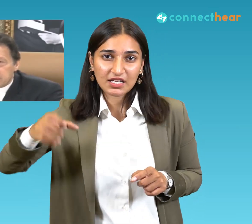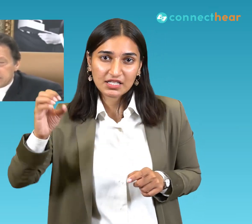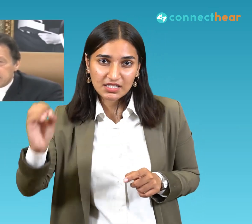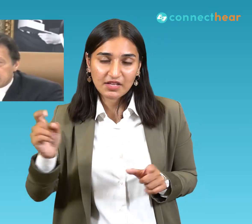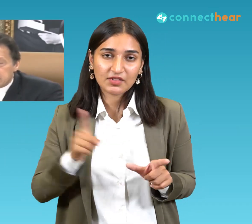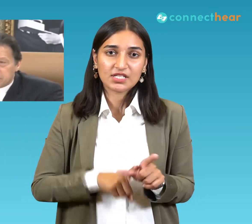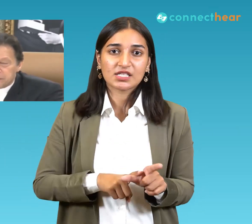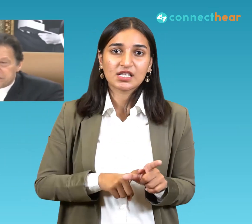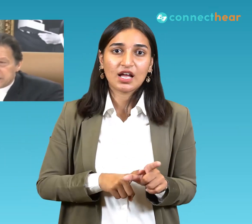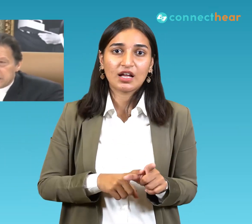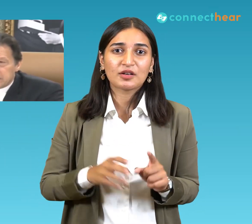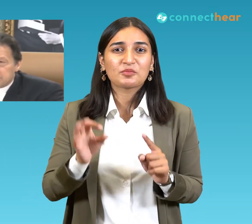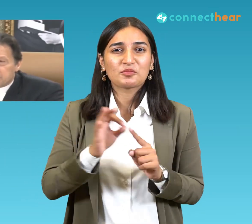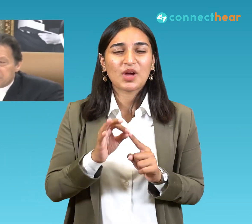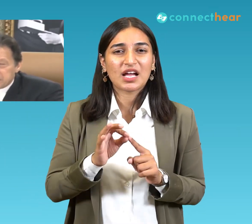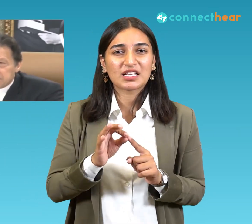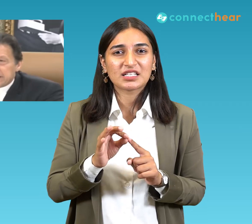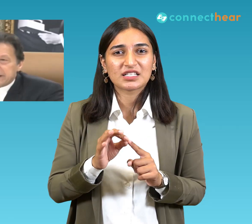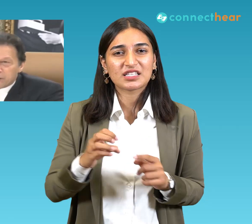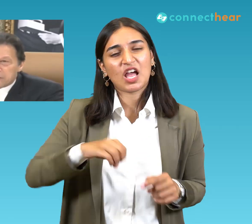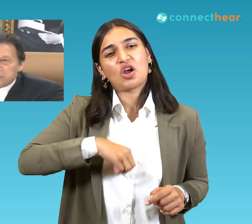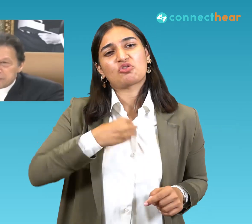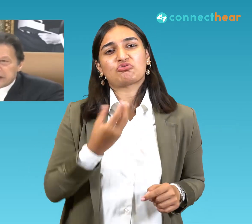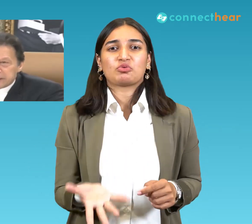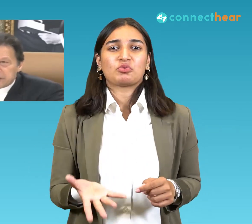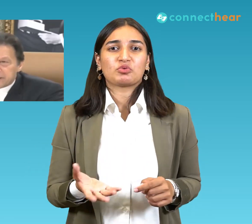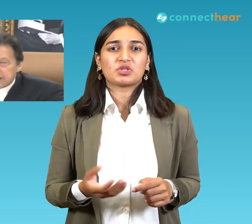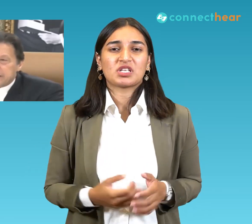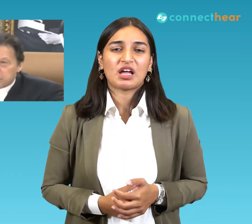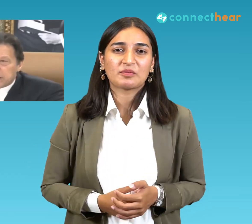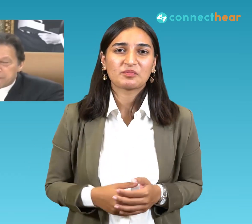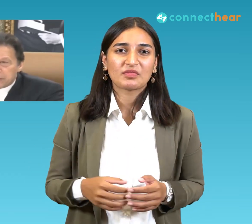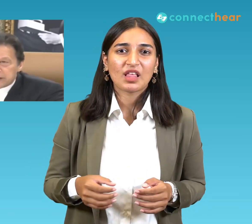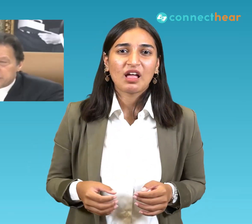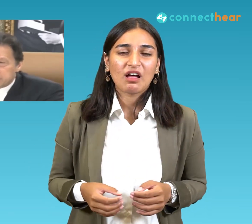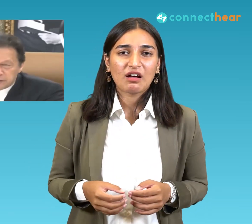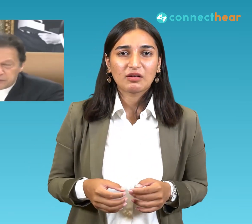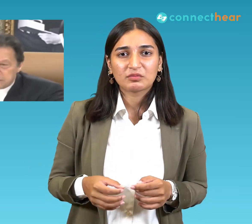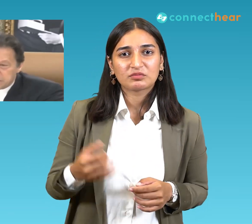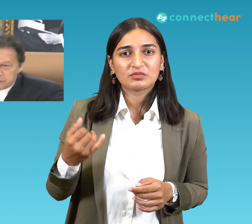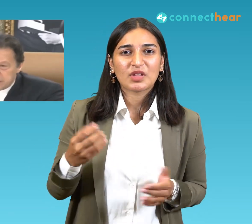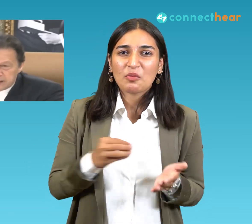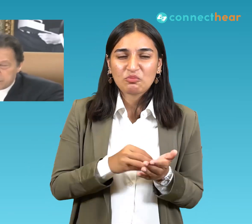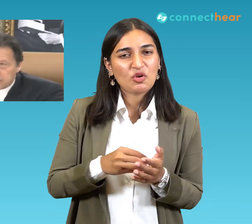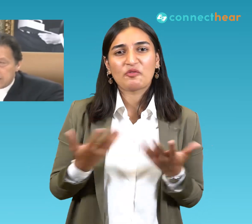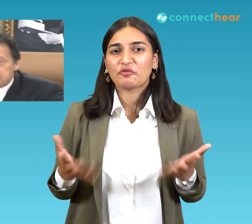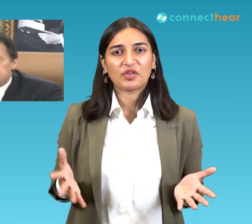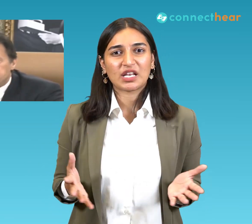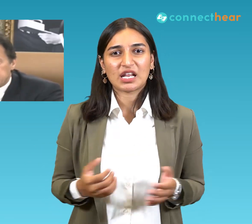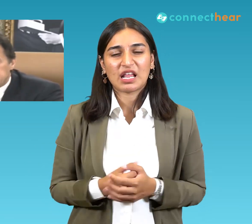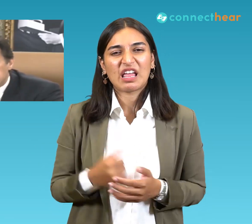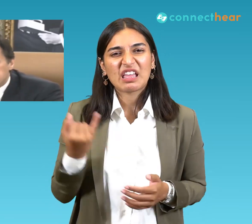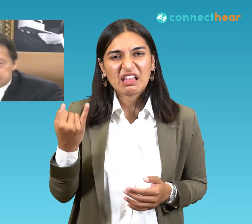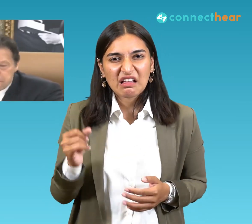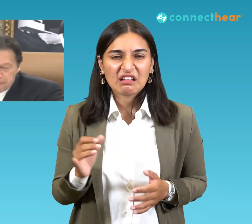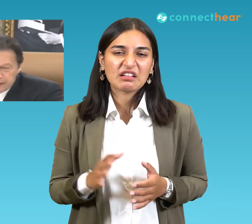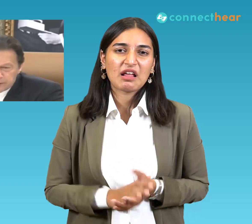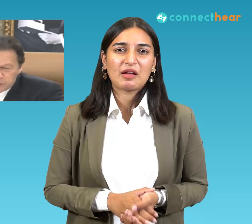socialist country. And so profit making almost became a crime at one point, which is sadly what happened